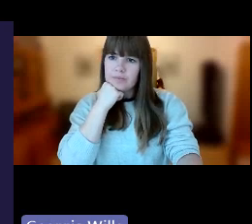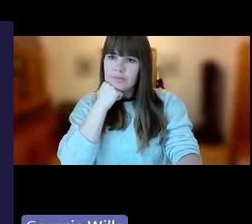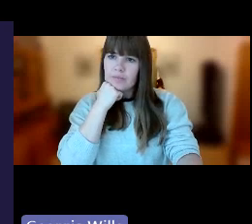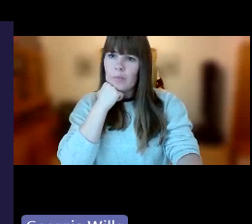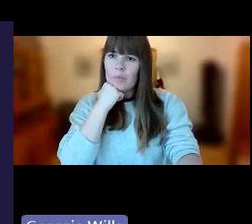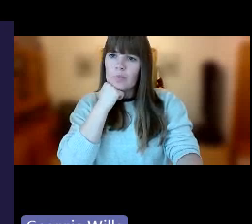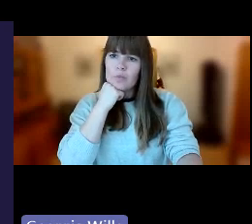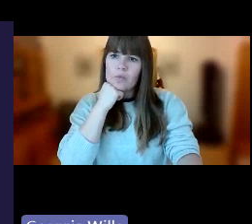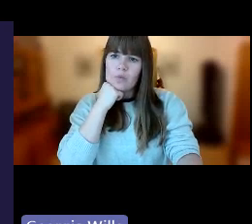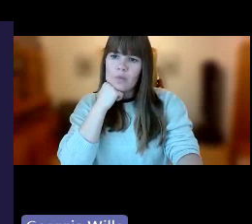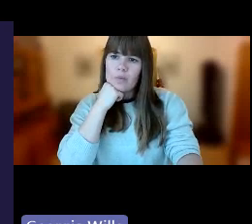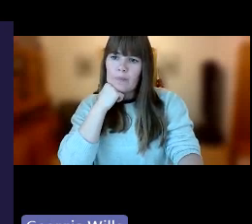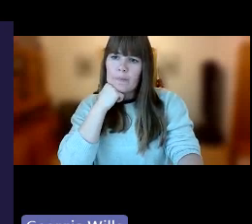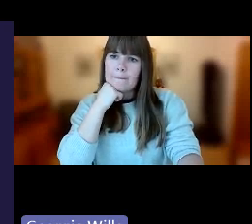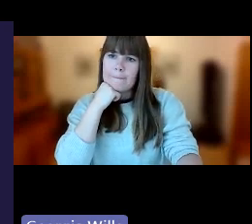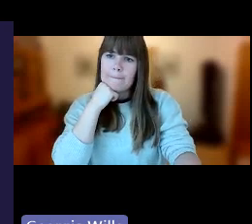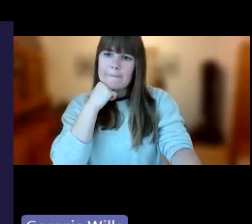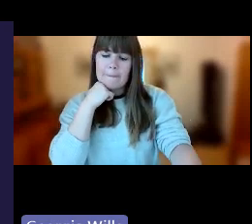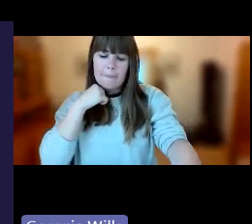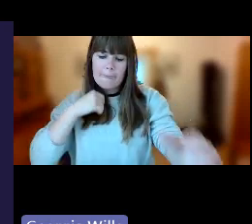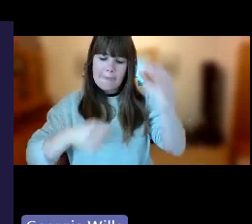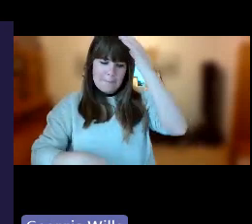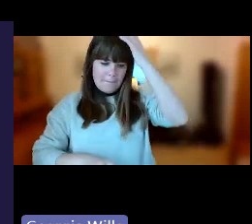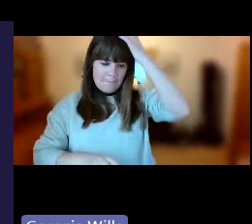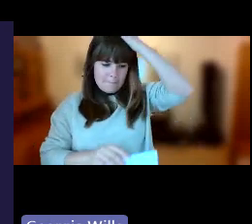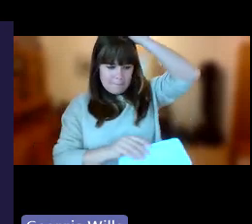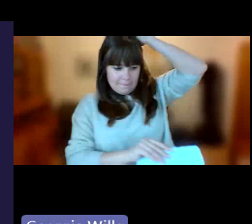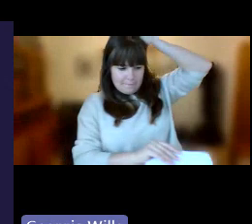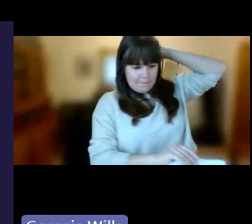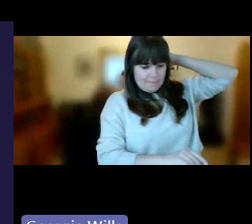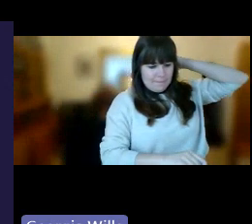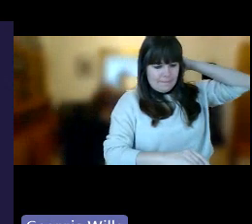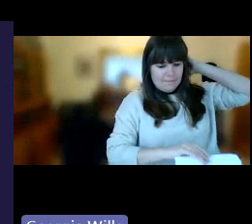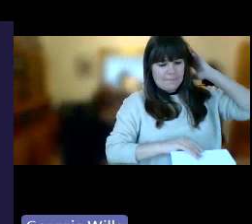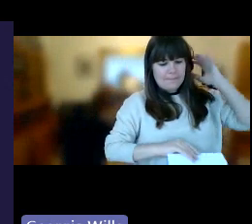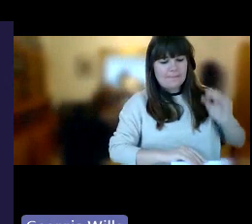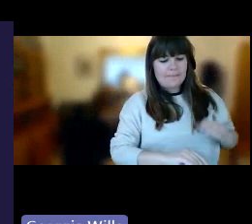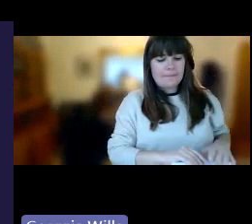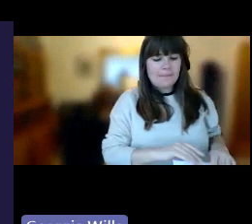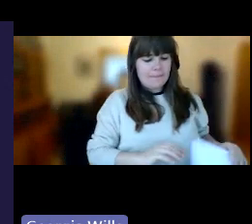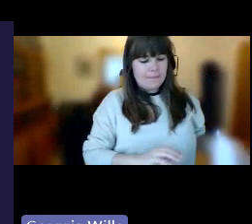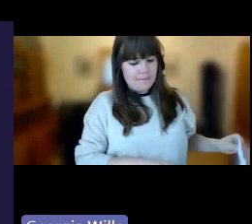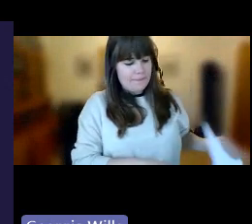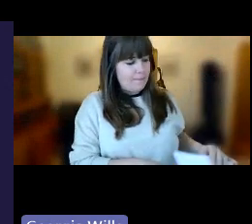have, or if you would like to ask the team for any advice on specific issues that